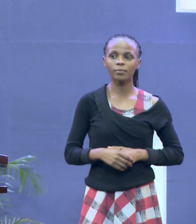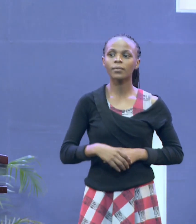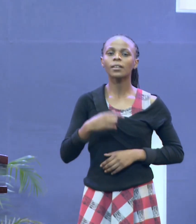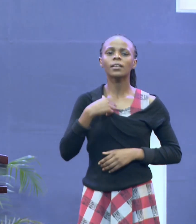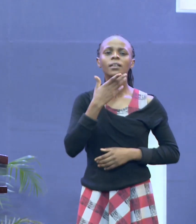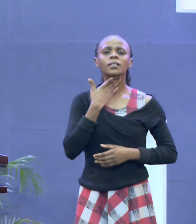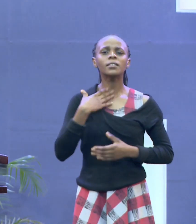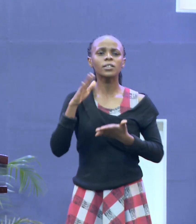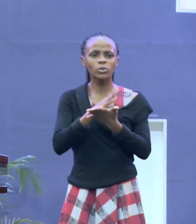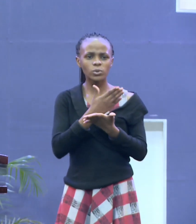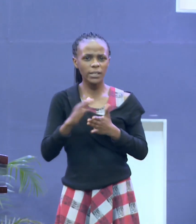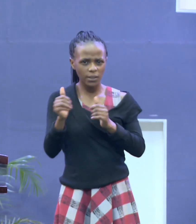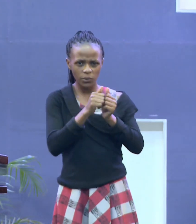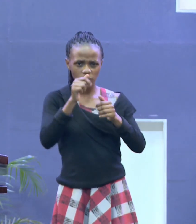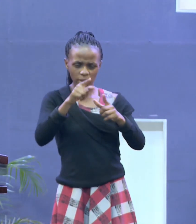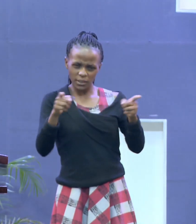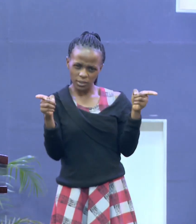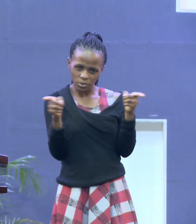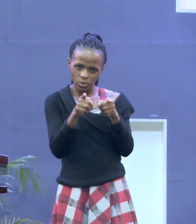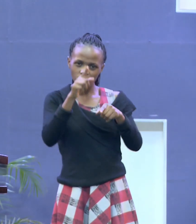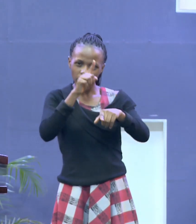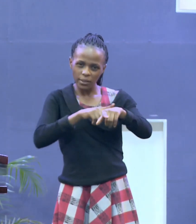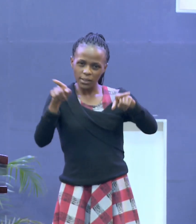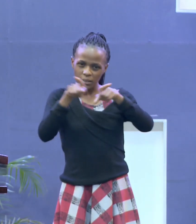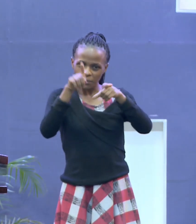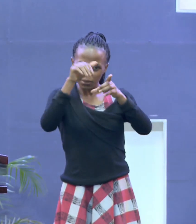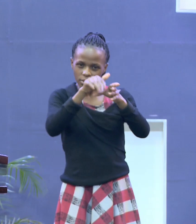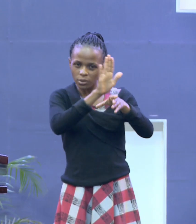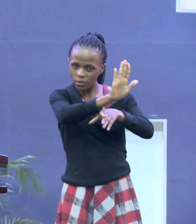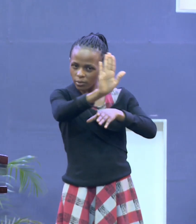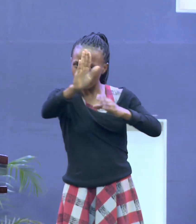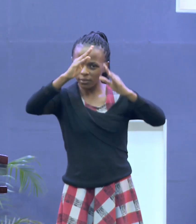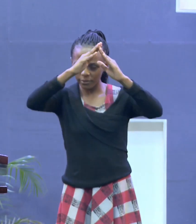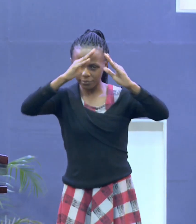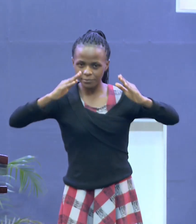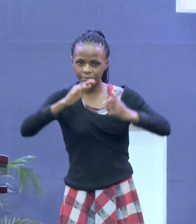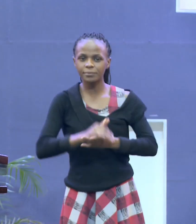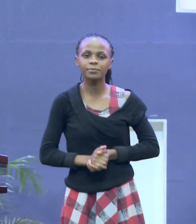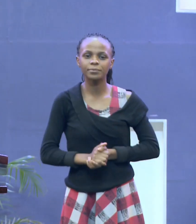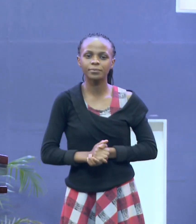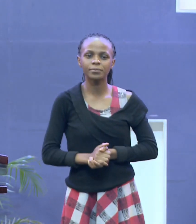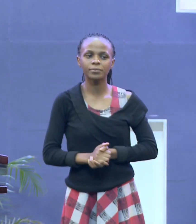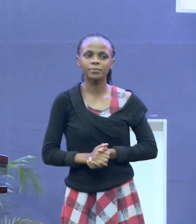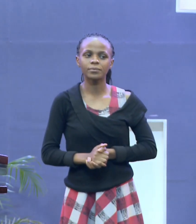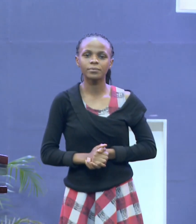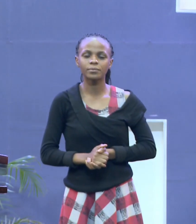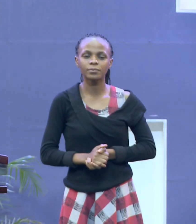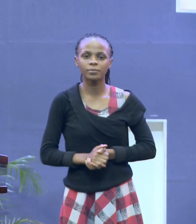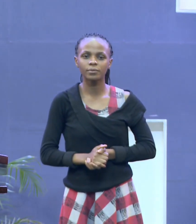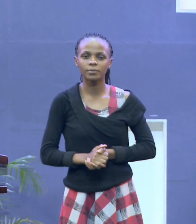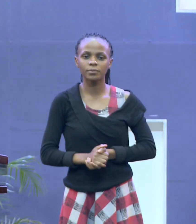Njagala gabana ko nawe mudakika ntono ngoli yao mu nyumba yo. I want to share with you in your house for a few minutes.